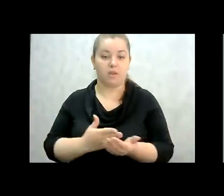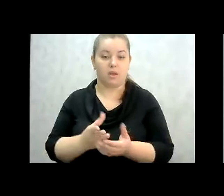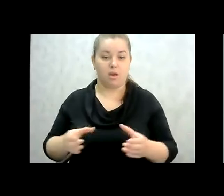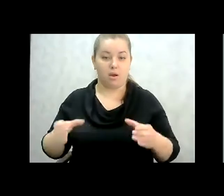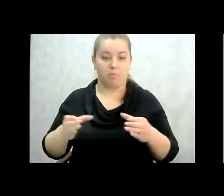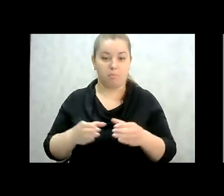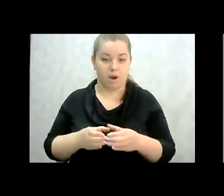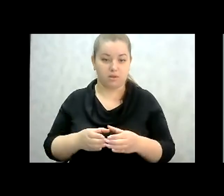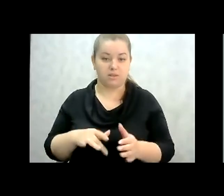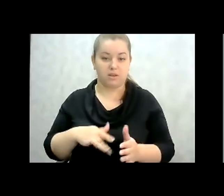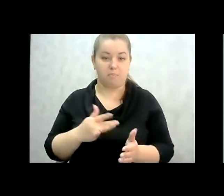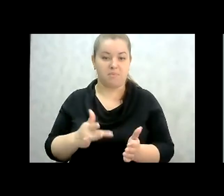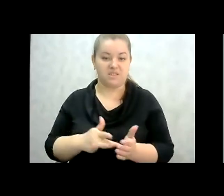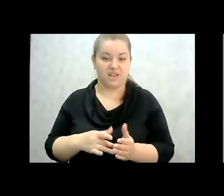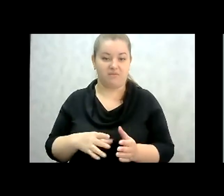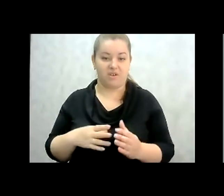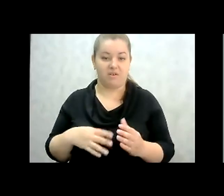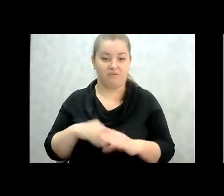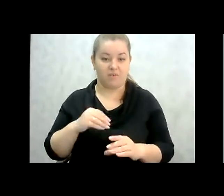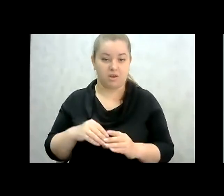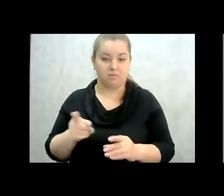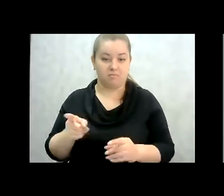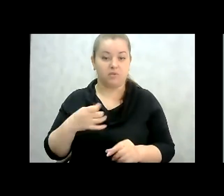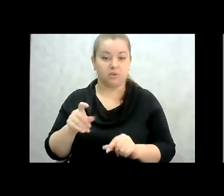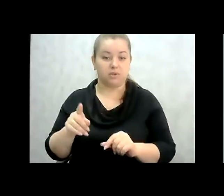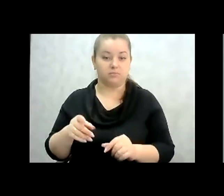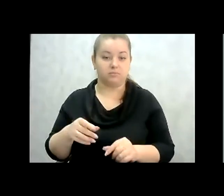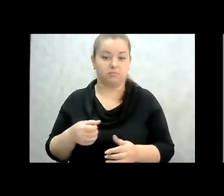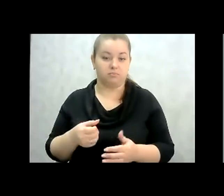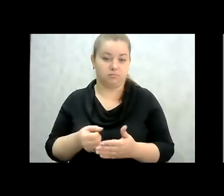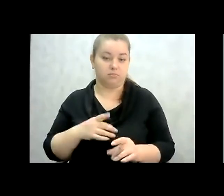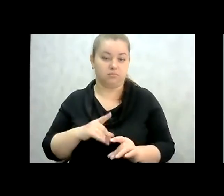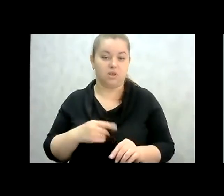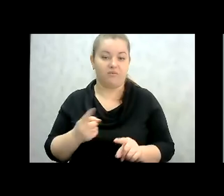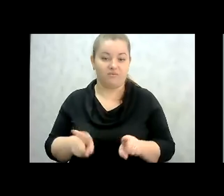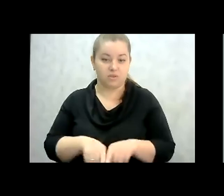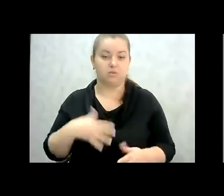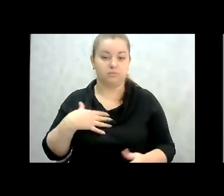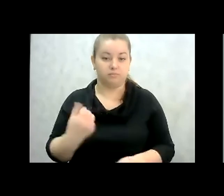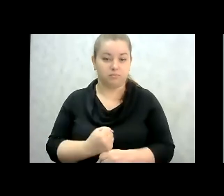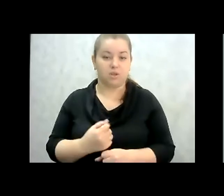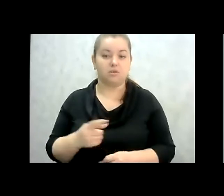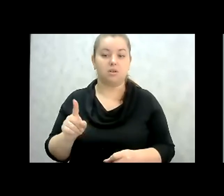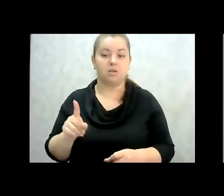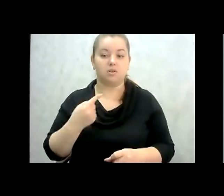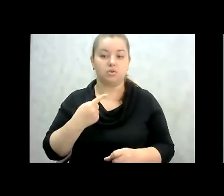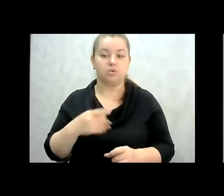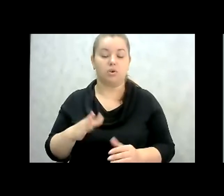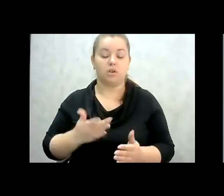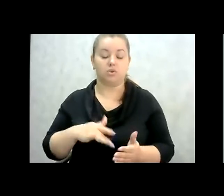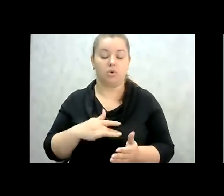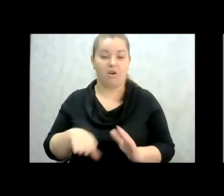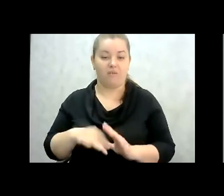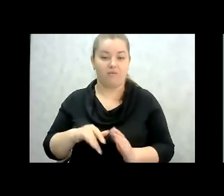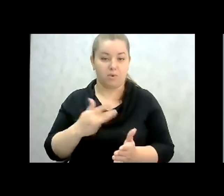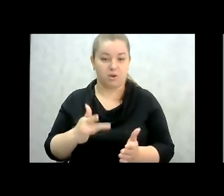to increase the role of the political parties during local elections. We